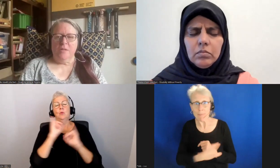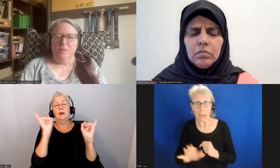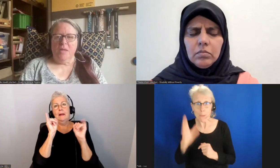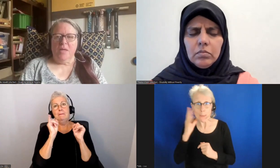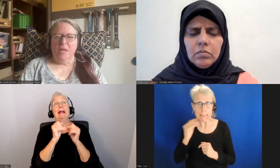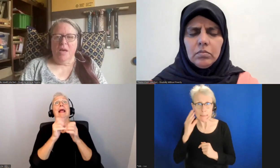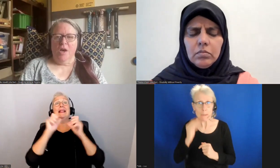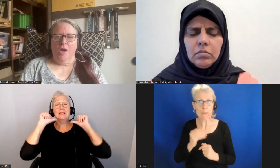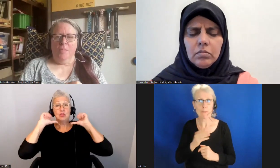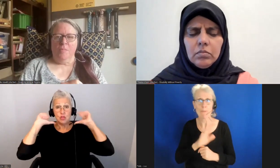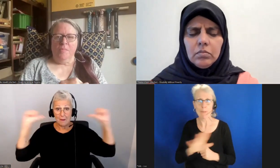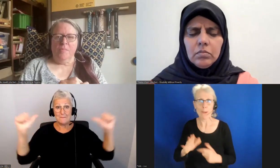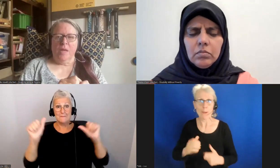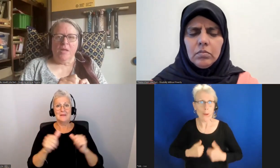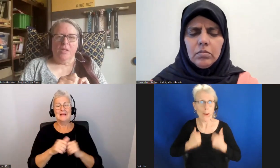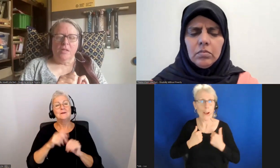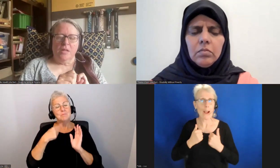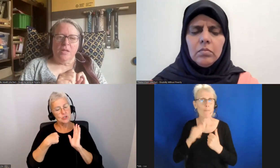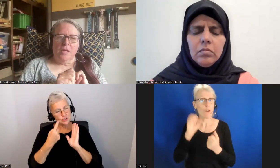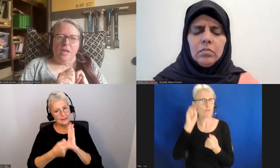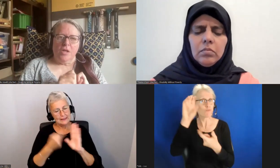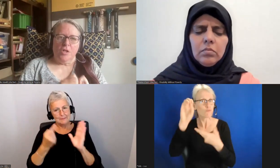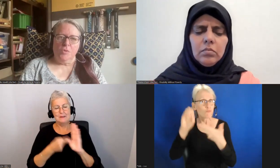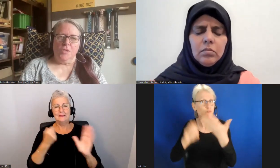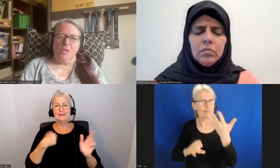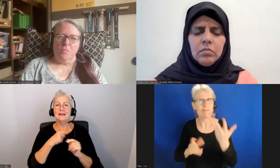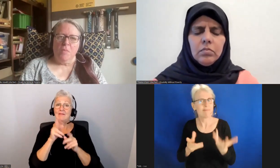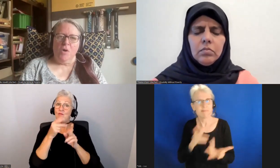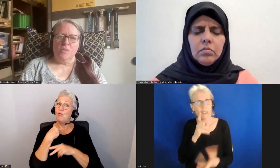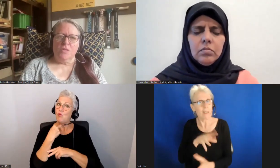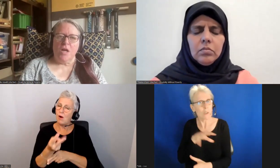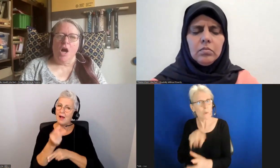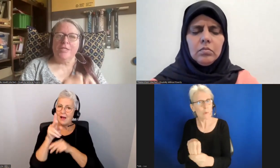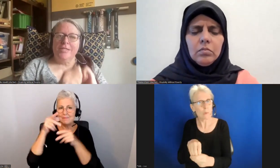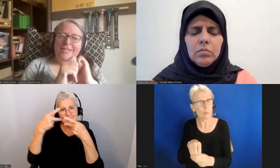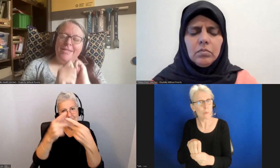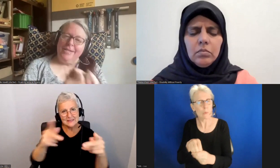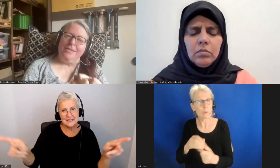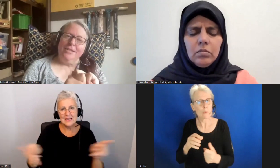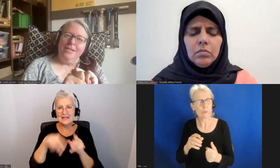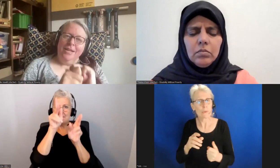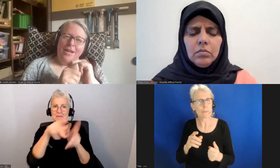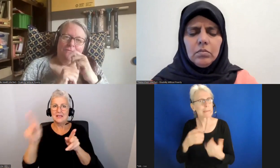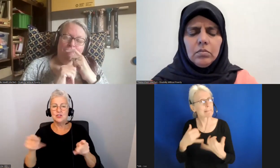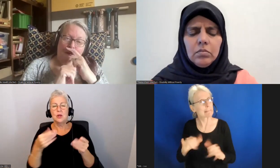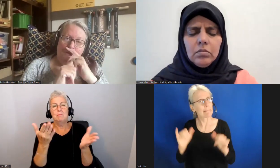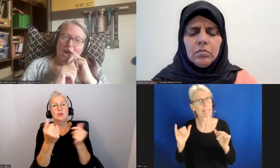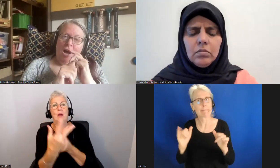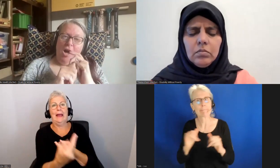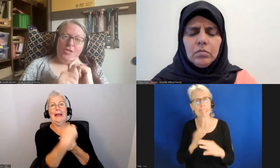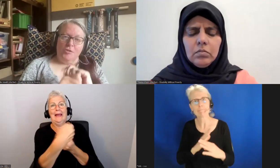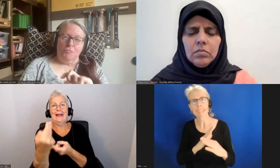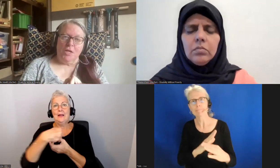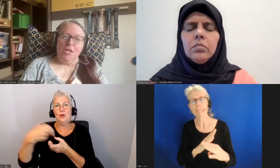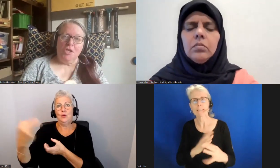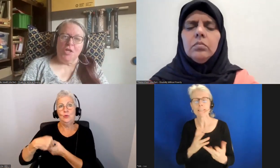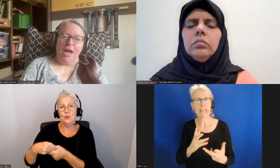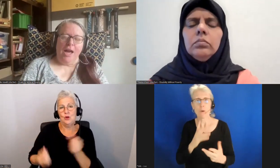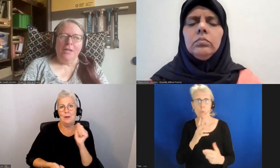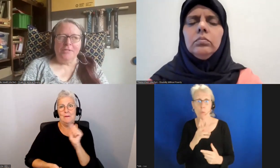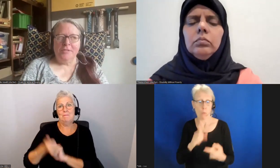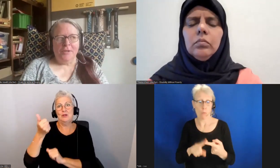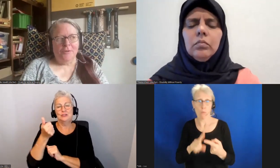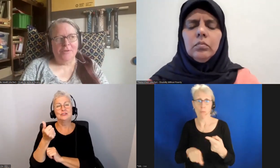that need to be in, included the most are still very hard to